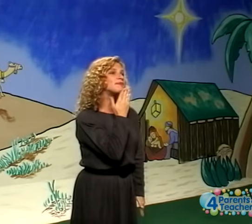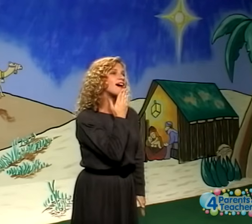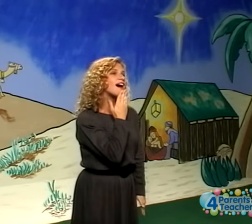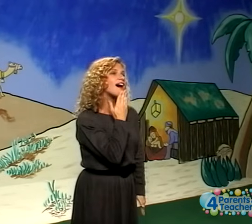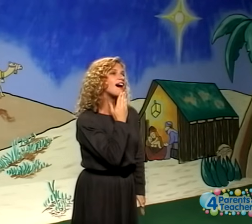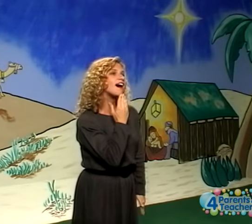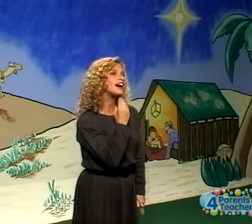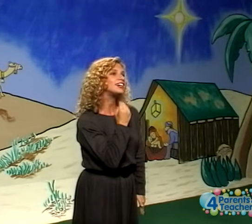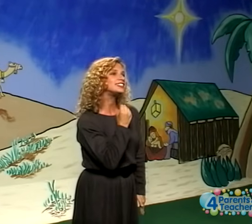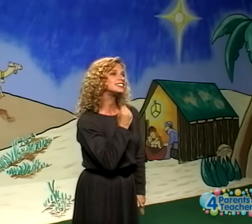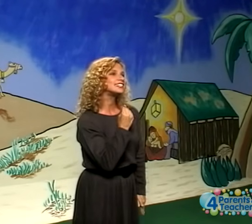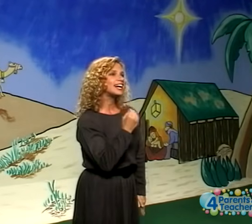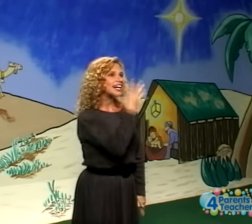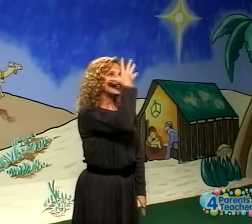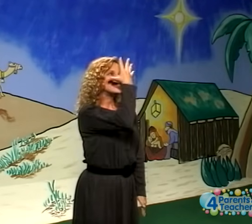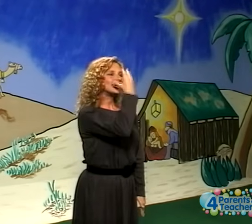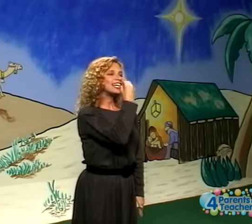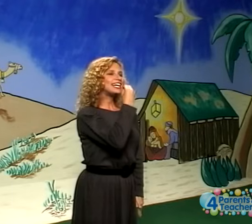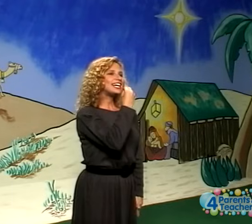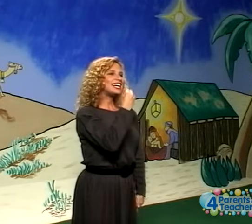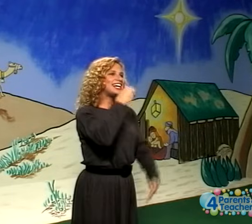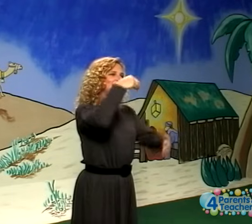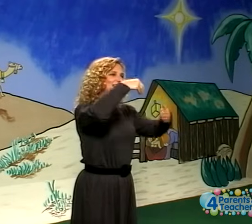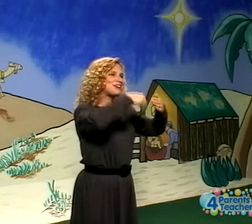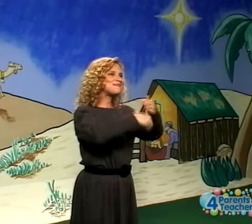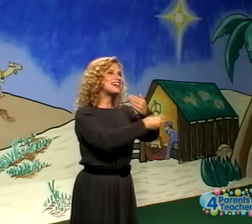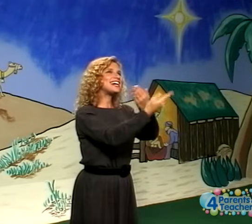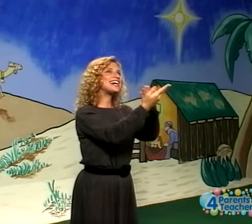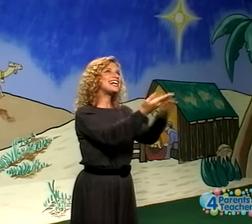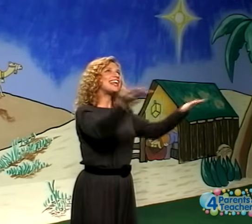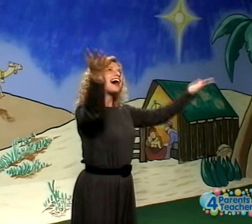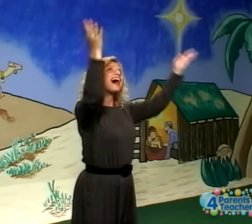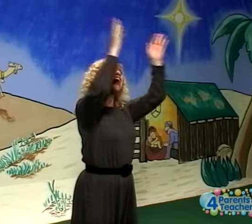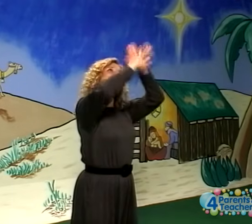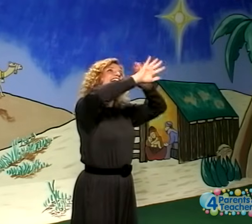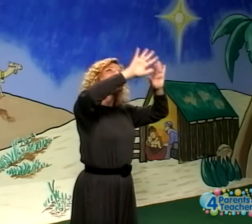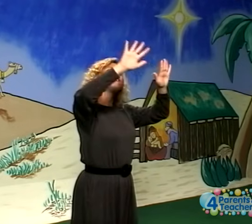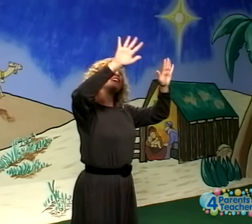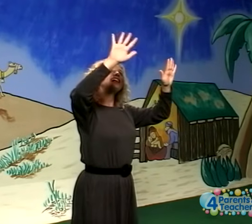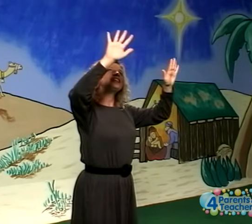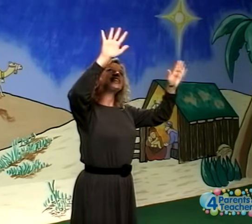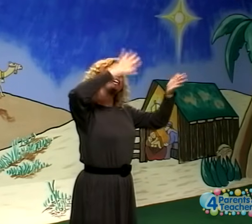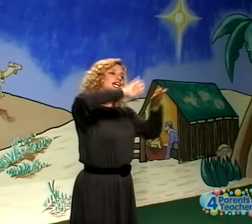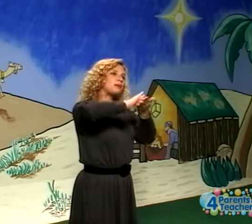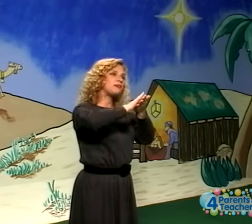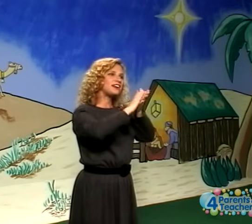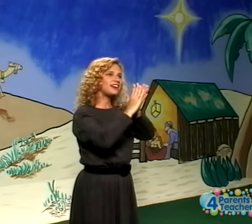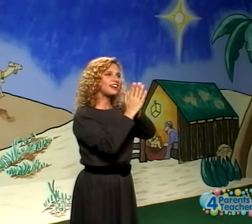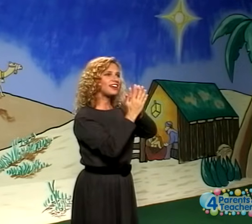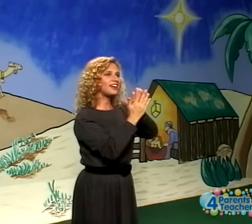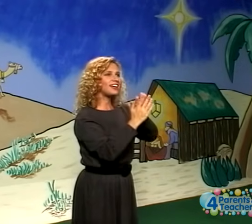mild Sleep in heavenly peace